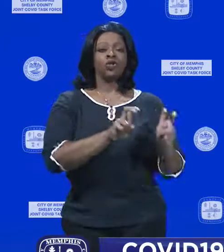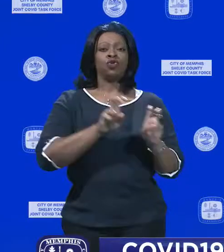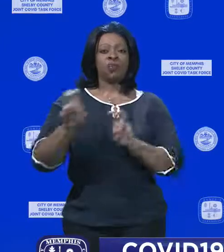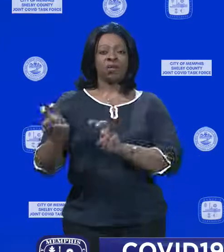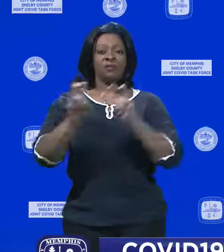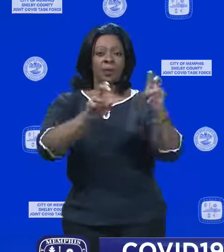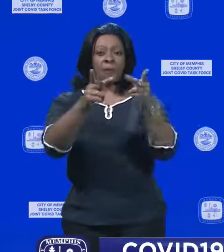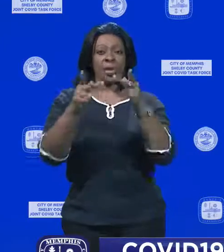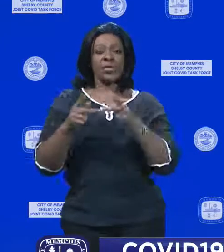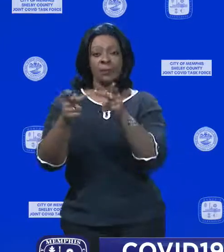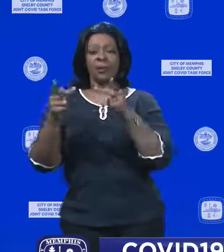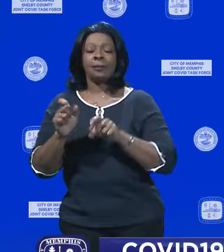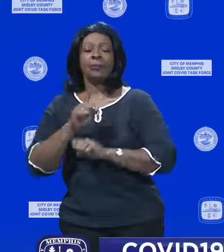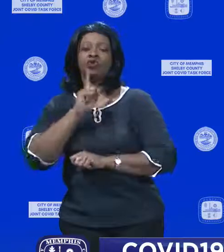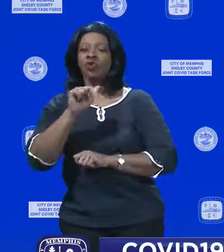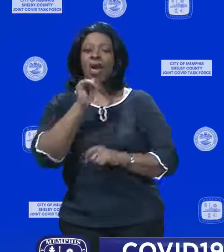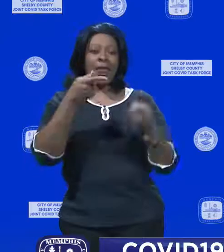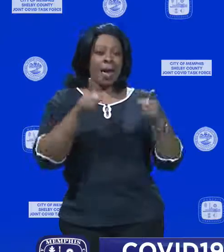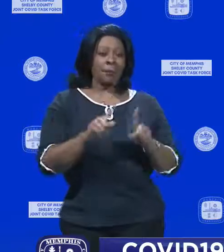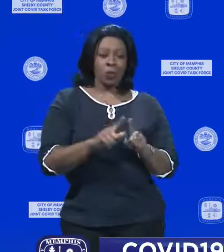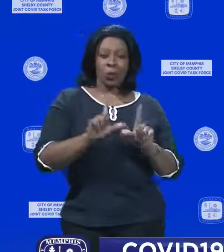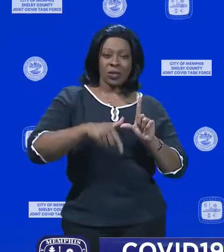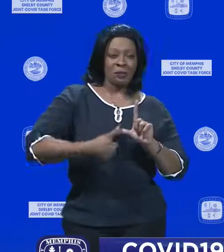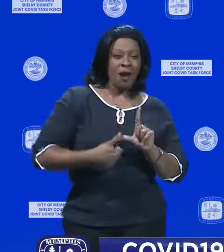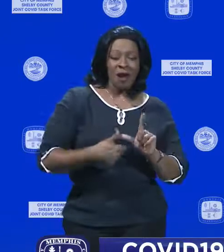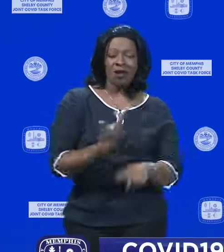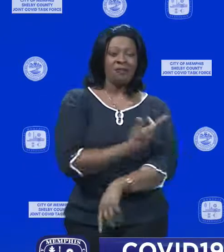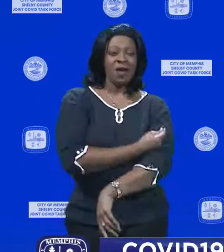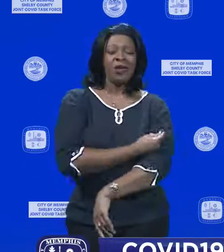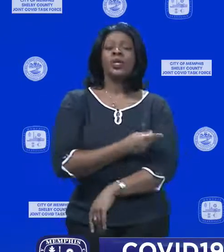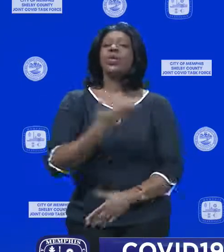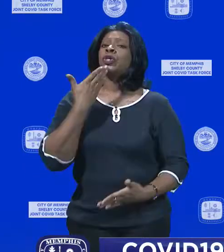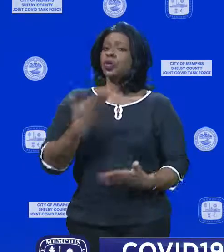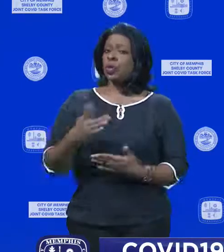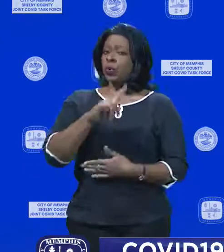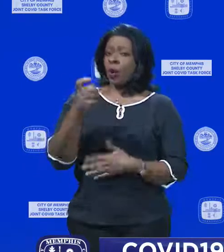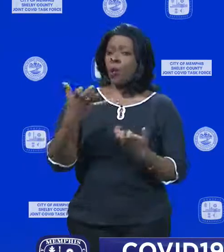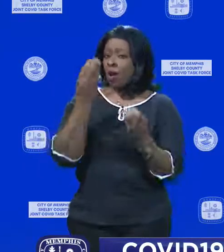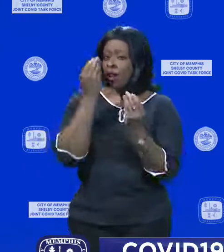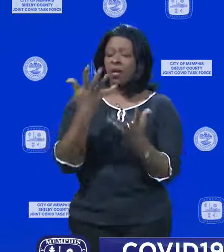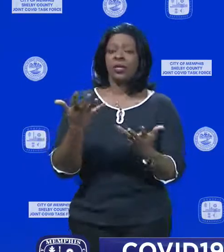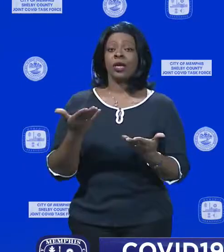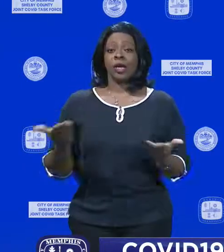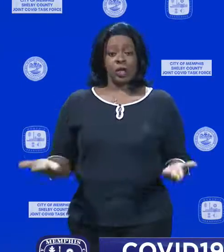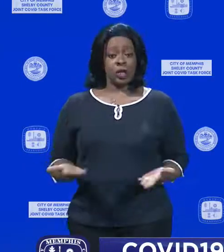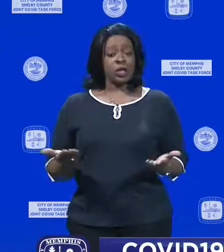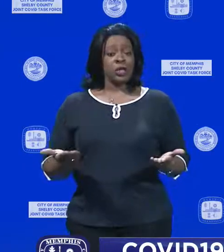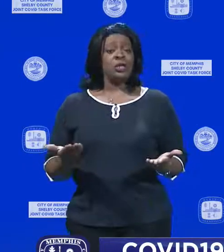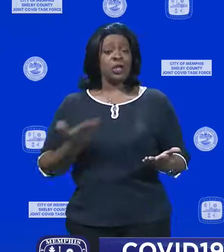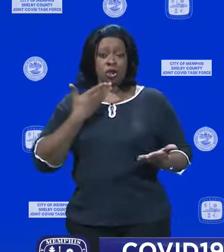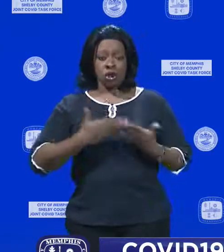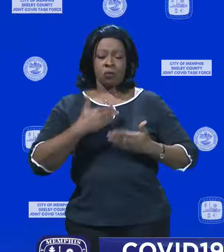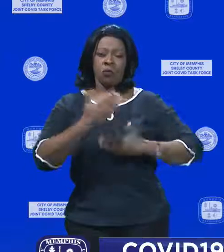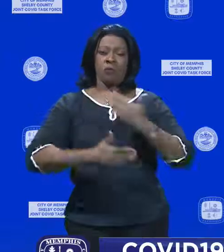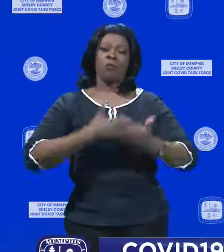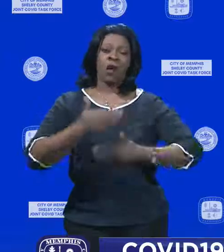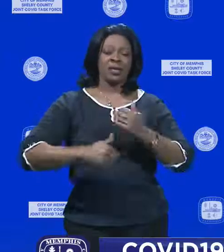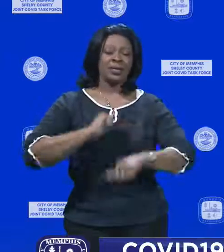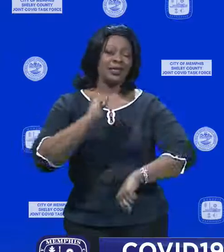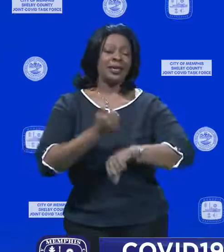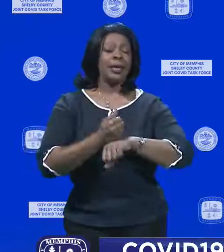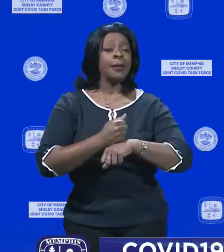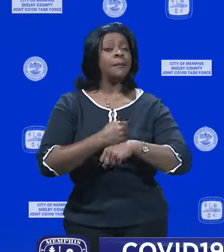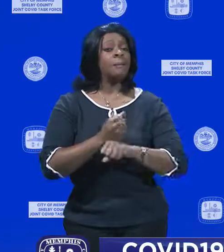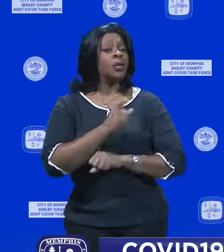to place just to make sure that that doesn't happen. So it's a really good question, but I do want to let you know there's a really good process in place to